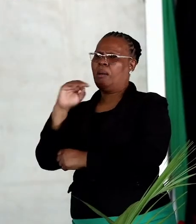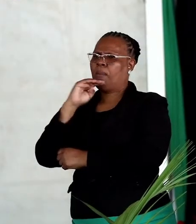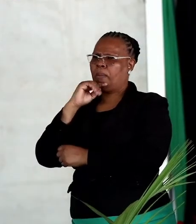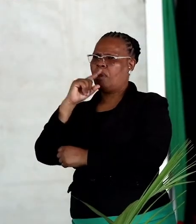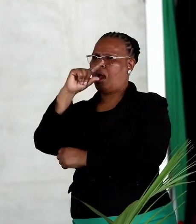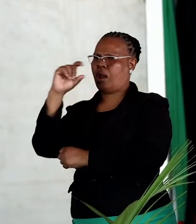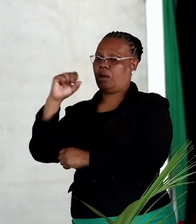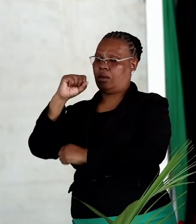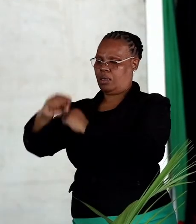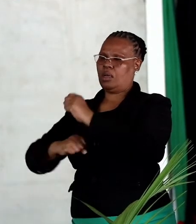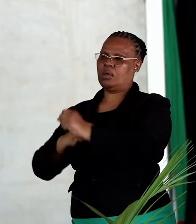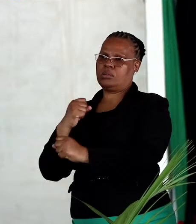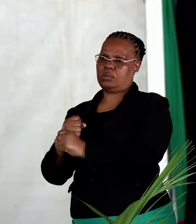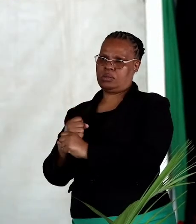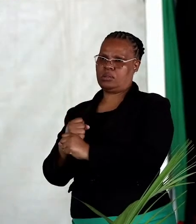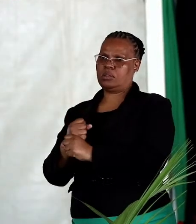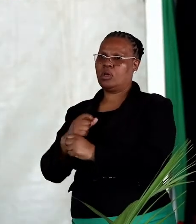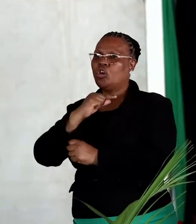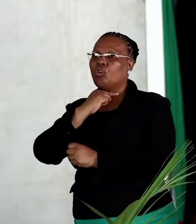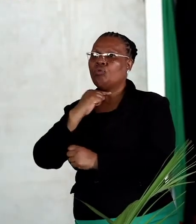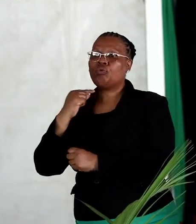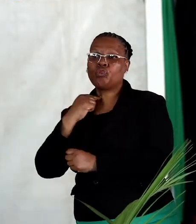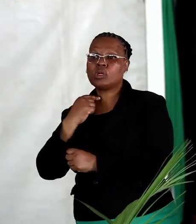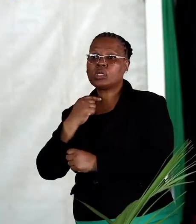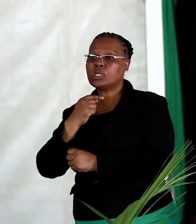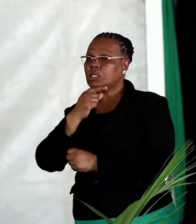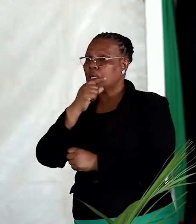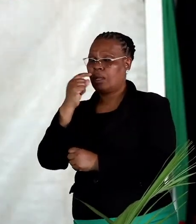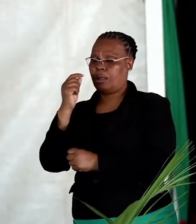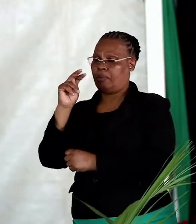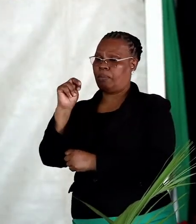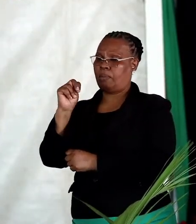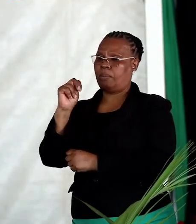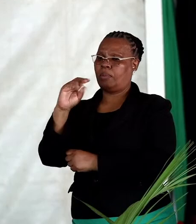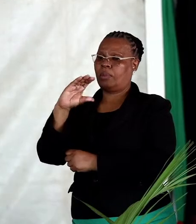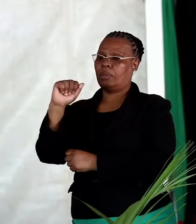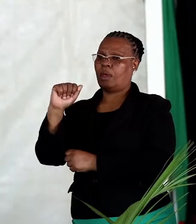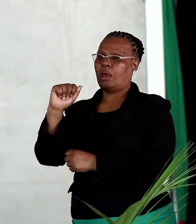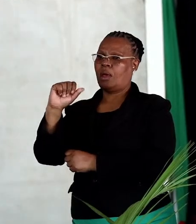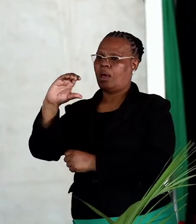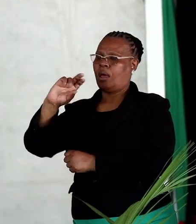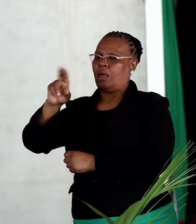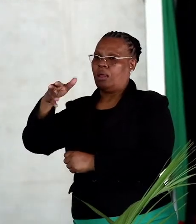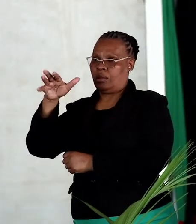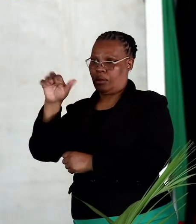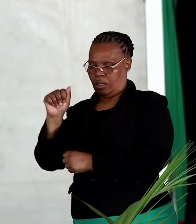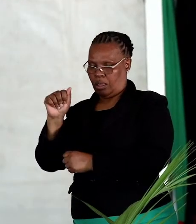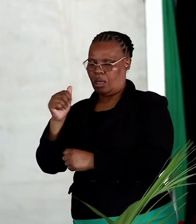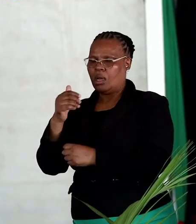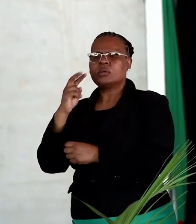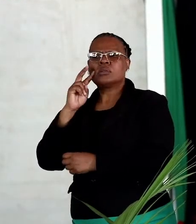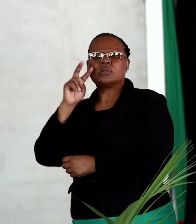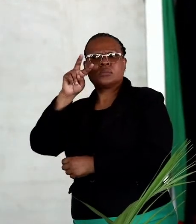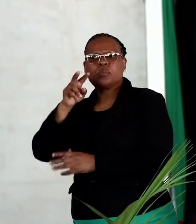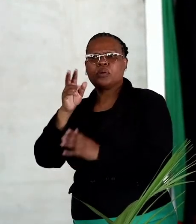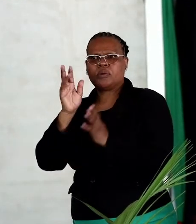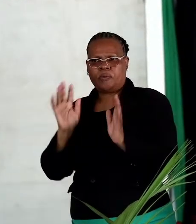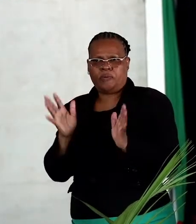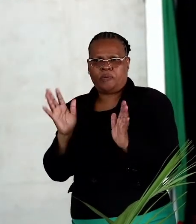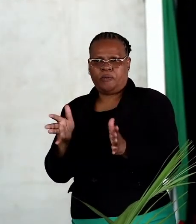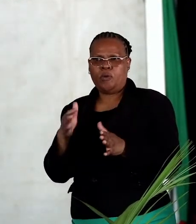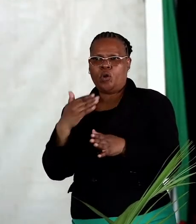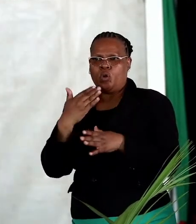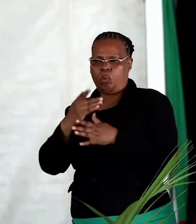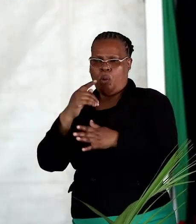phe precinct simbonile, he was one of the clergy, ebi it was on the forefront. He played a very big role